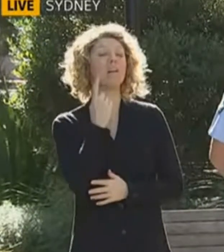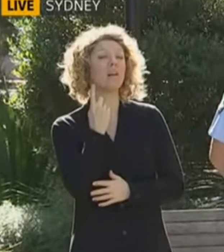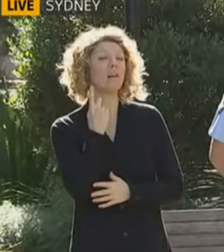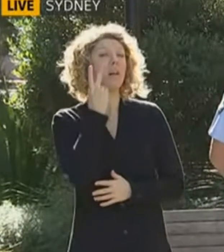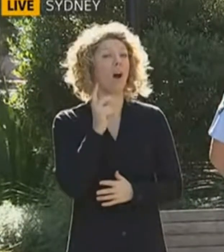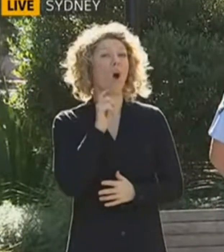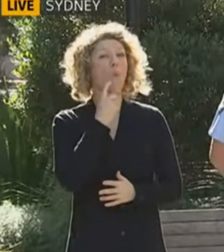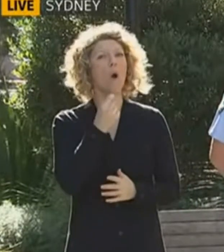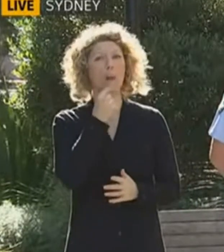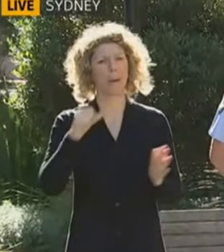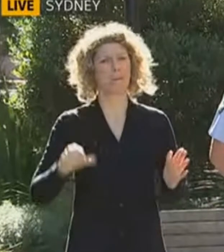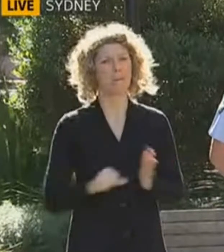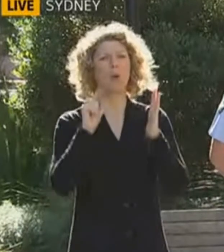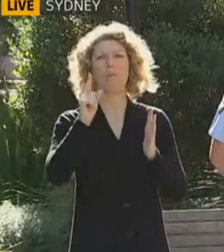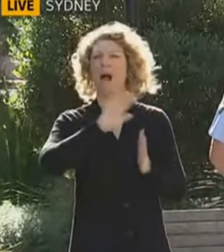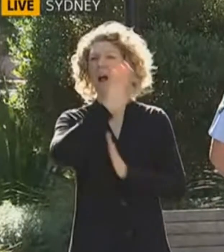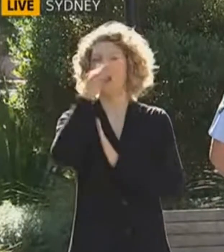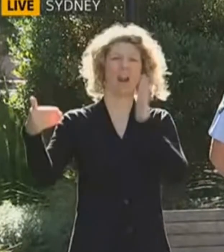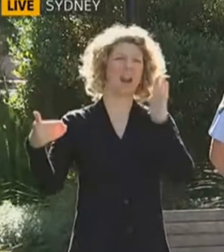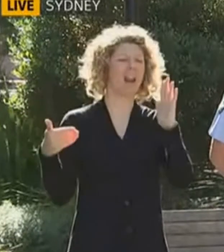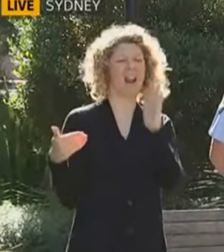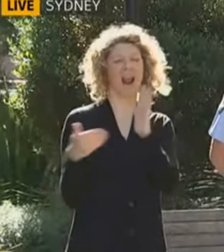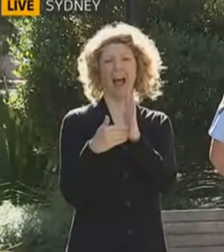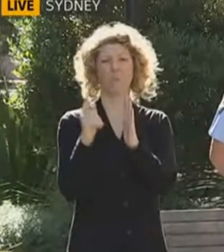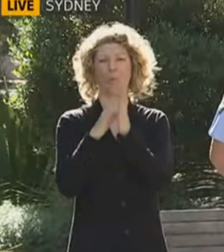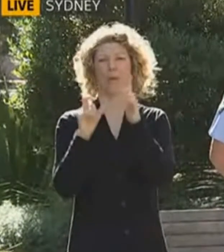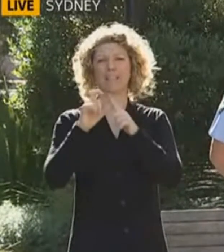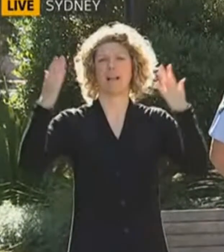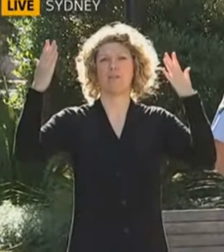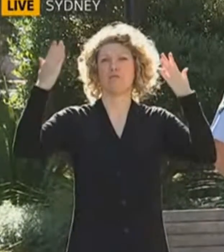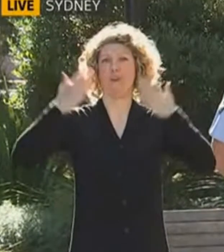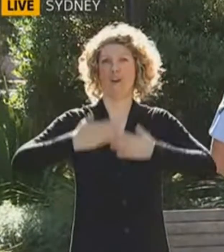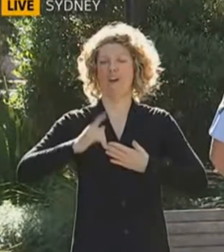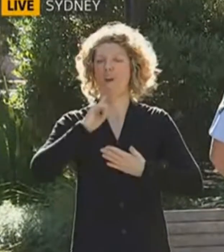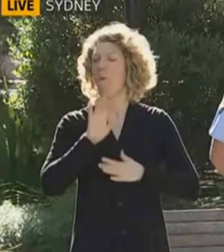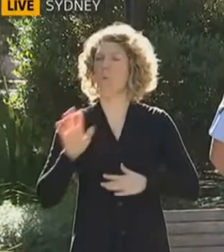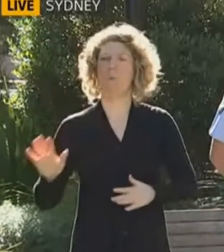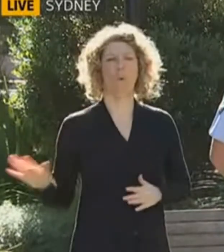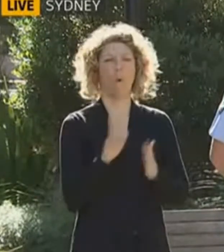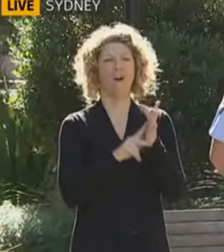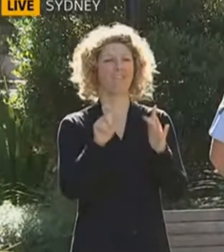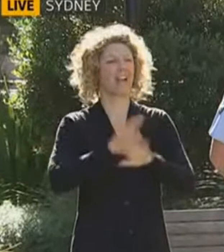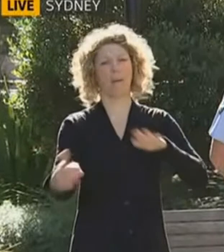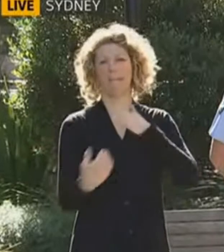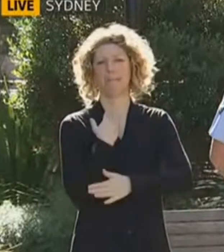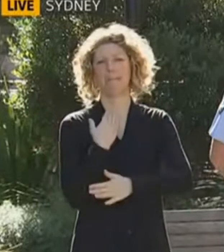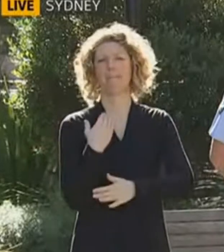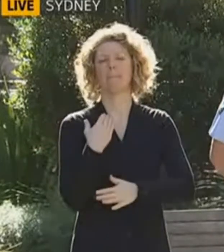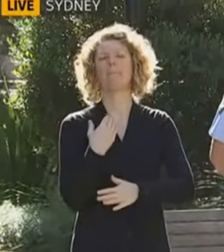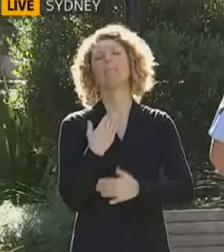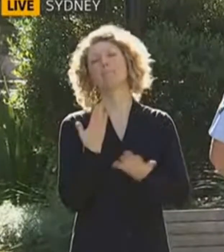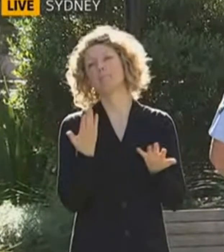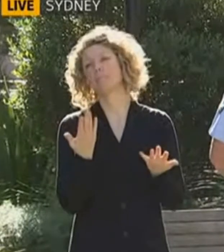midnight tomorrow night, it'll be all Victorians. So obviously we're taking that immediate action. So the Minister for Health